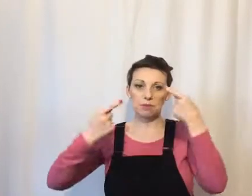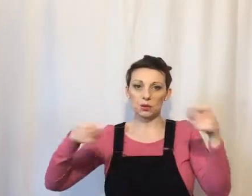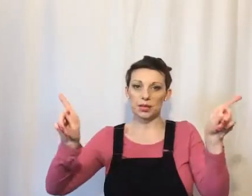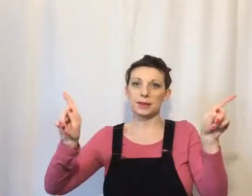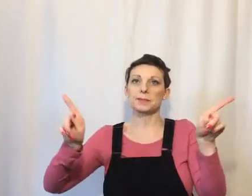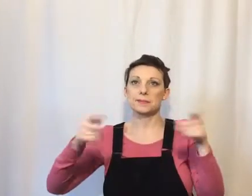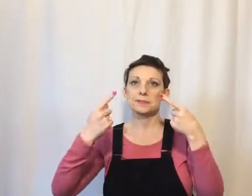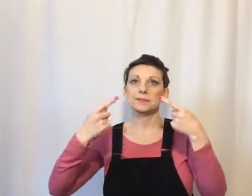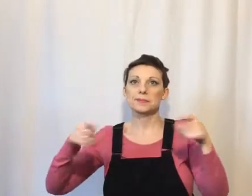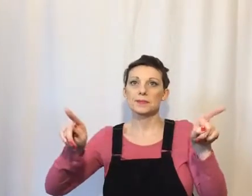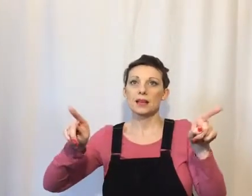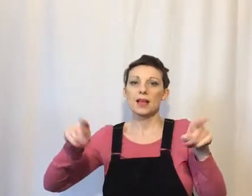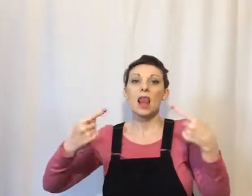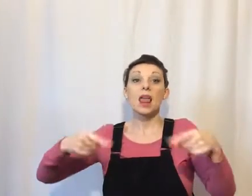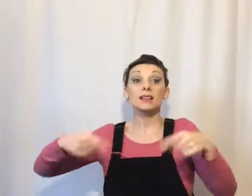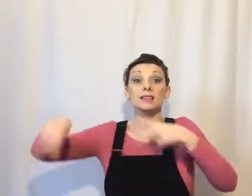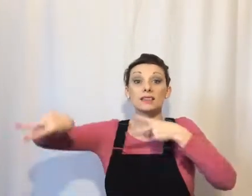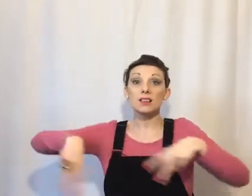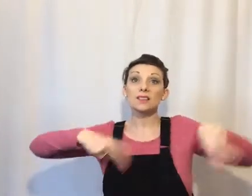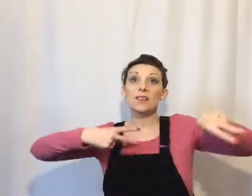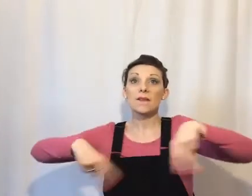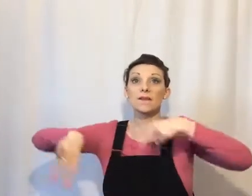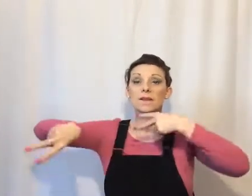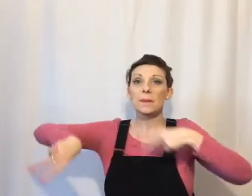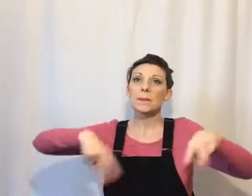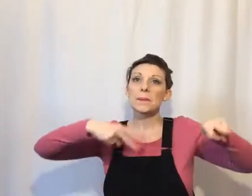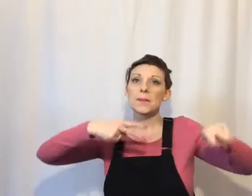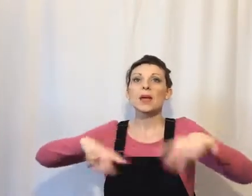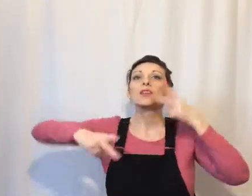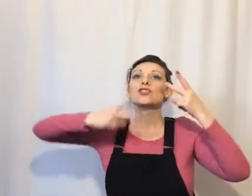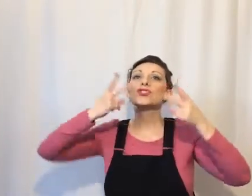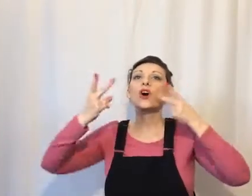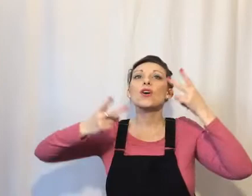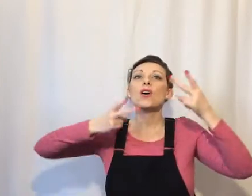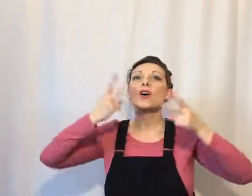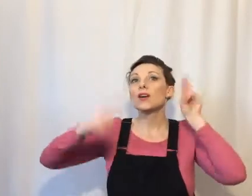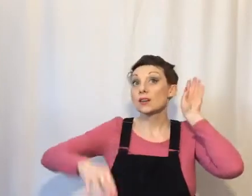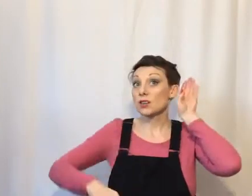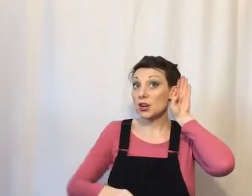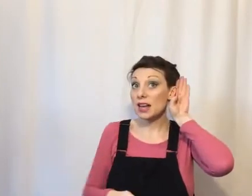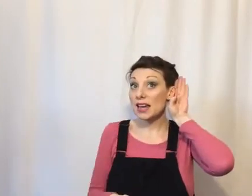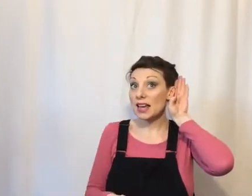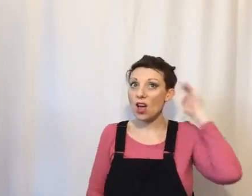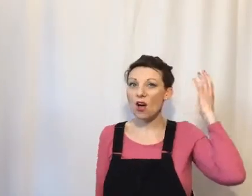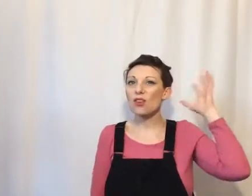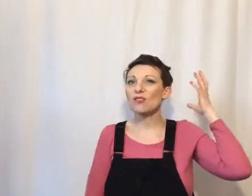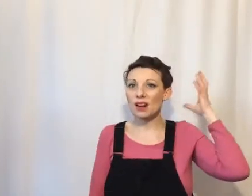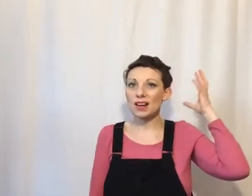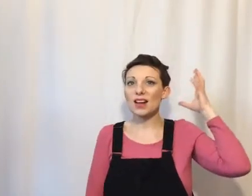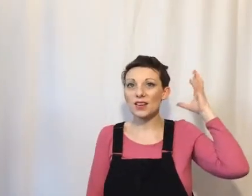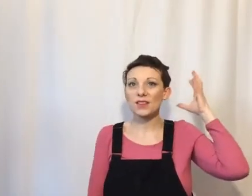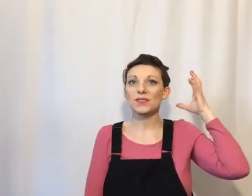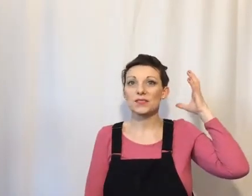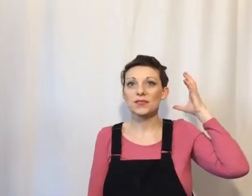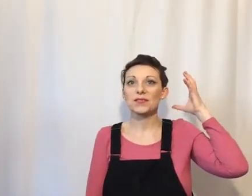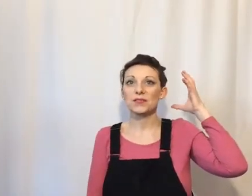music. Let's dance. To the song. Here. Radio.